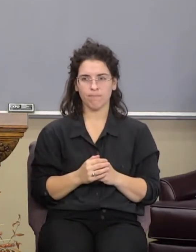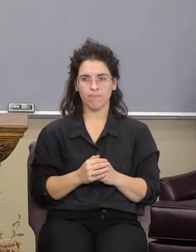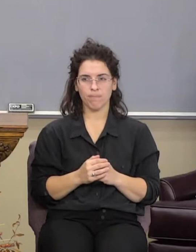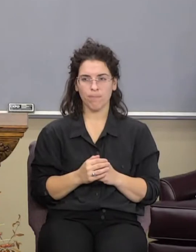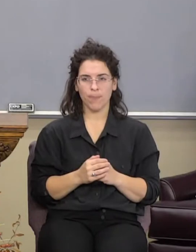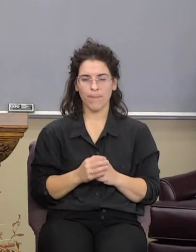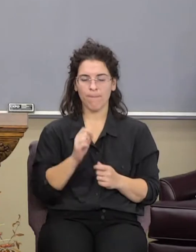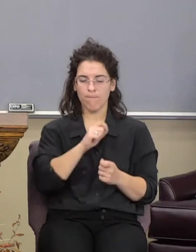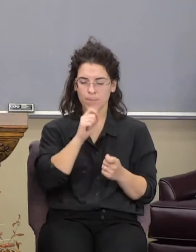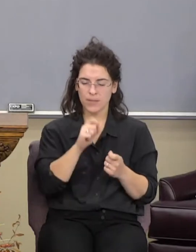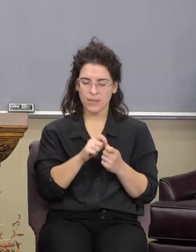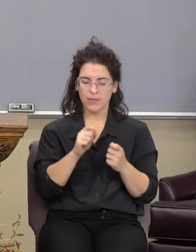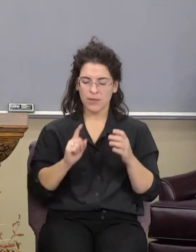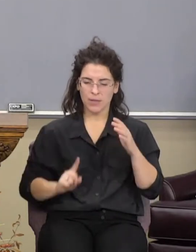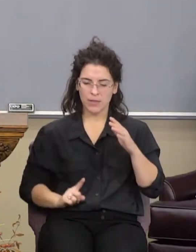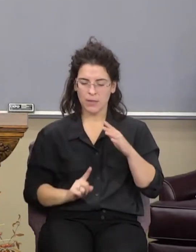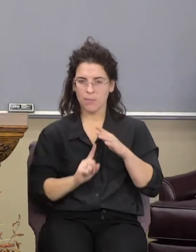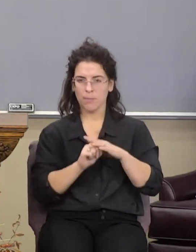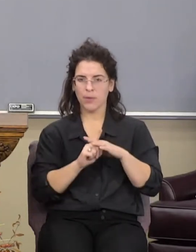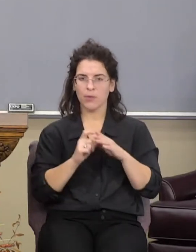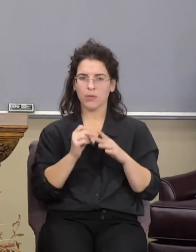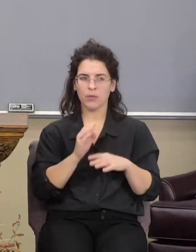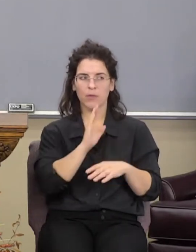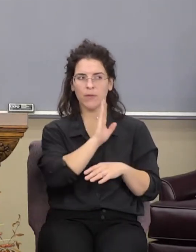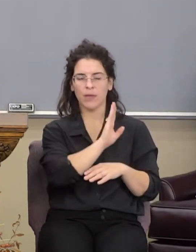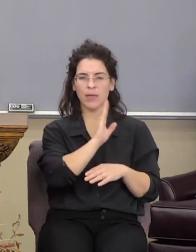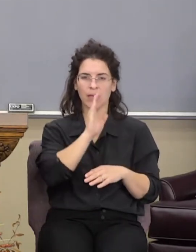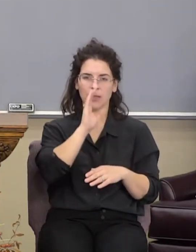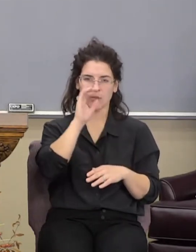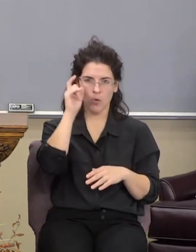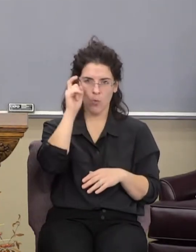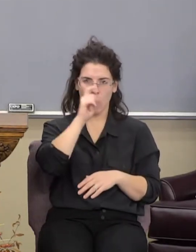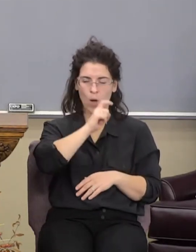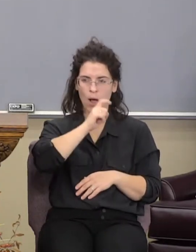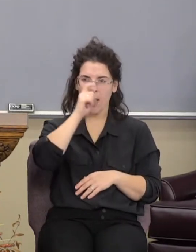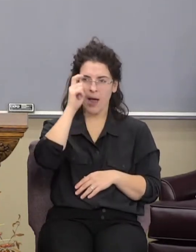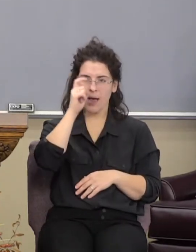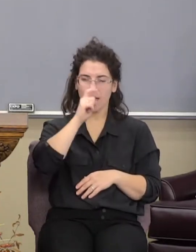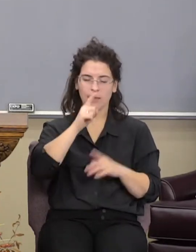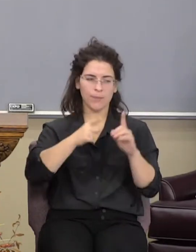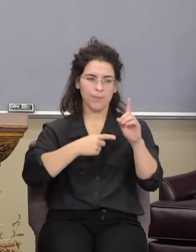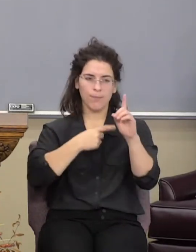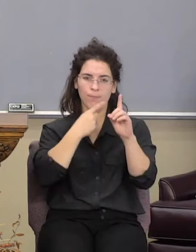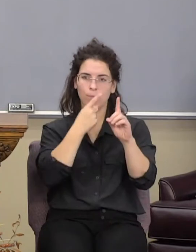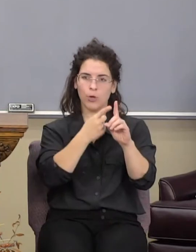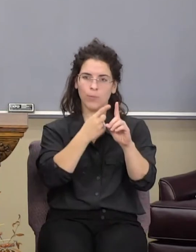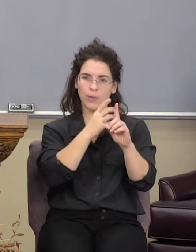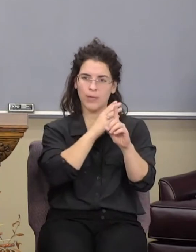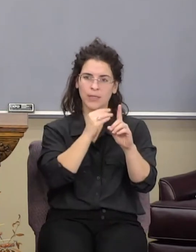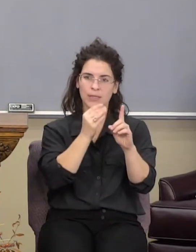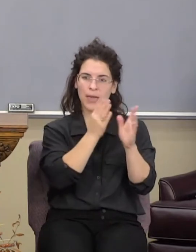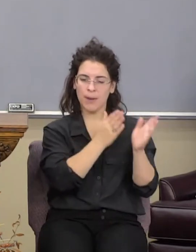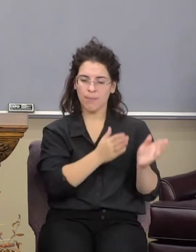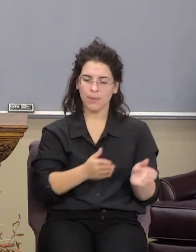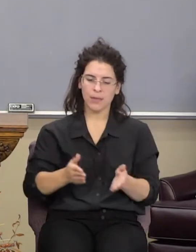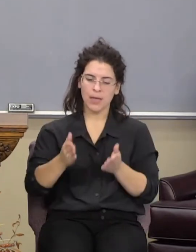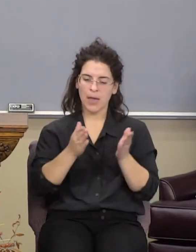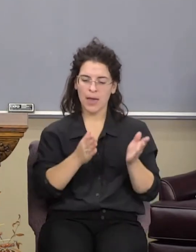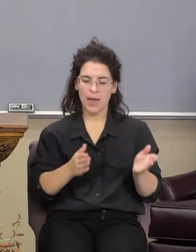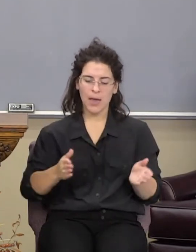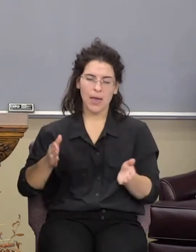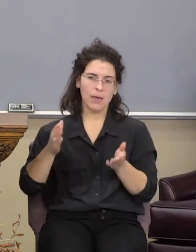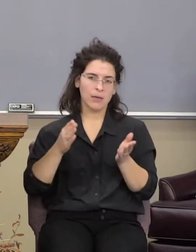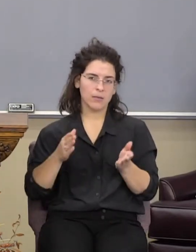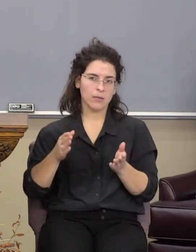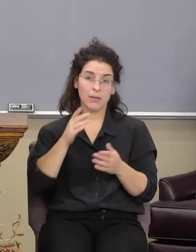the appearance of his wise purpose and plan, not only